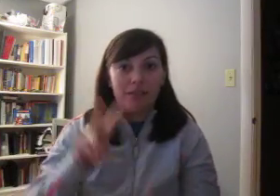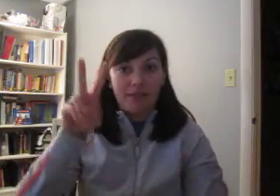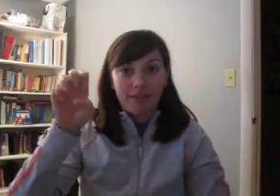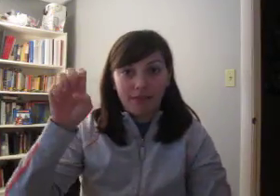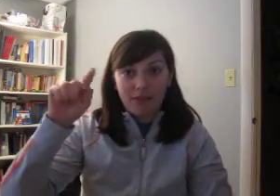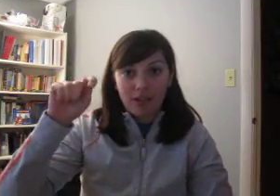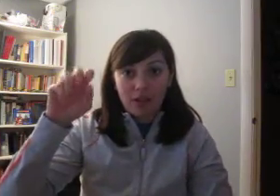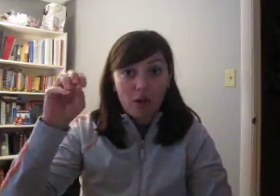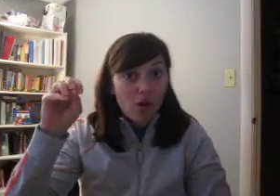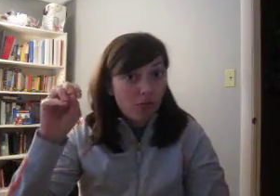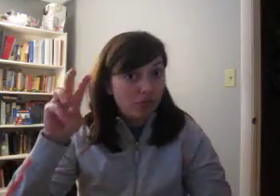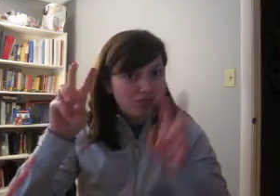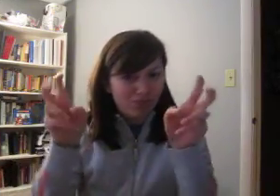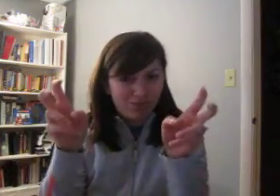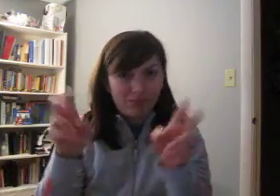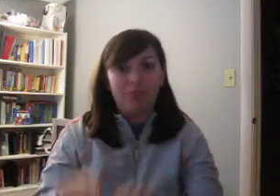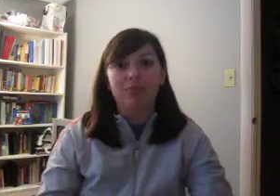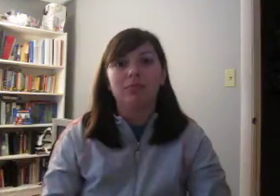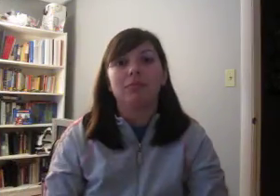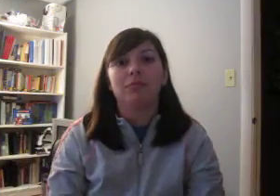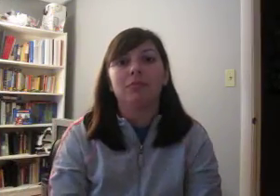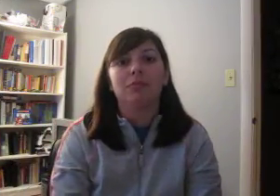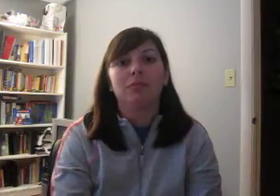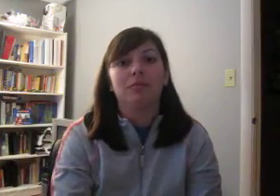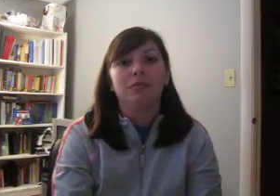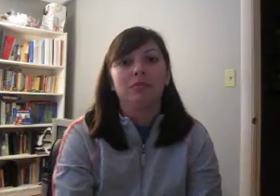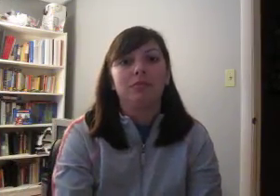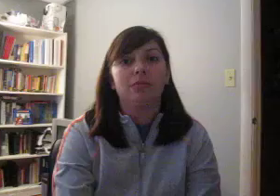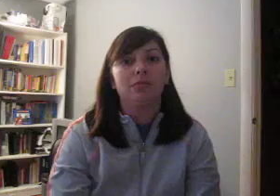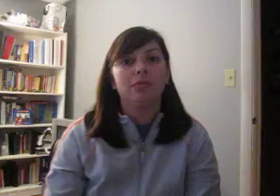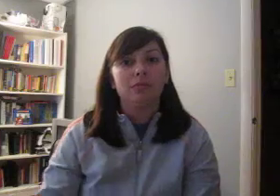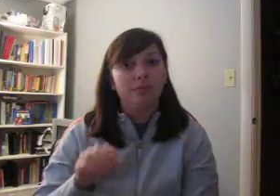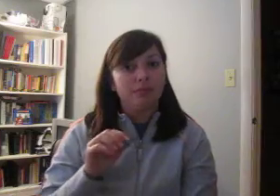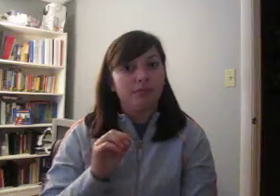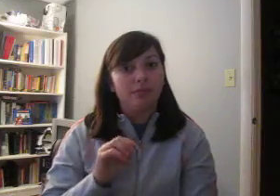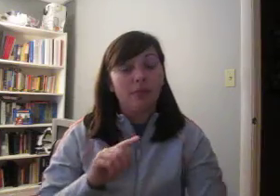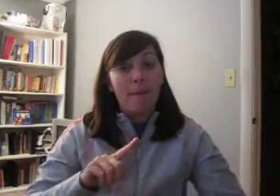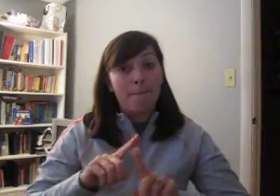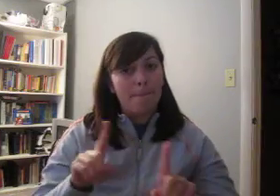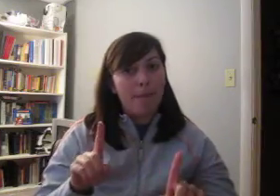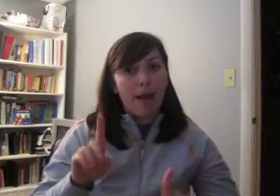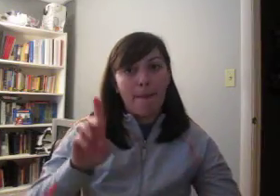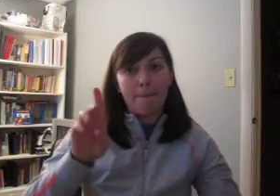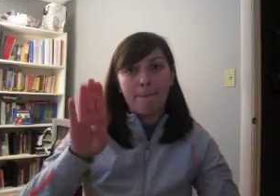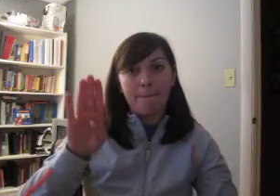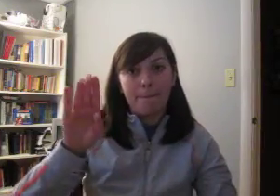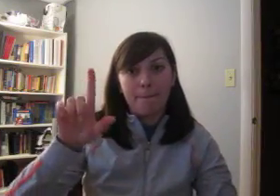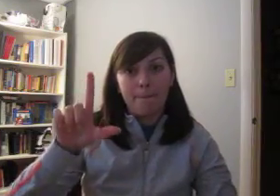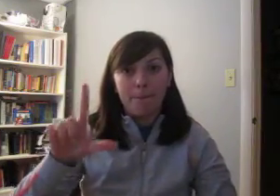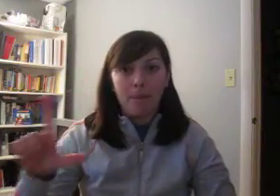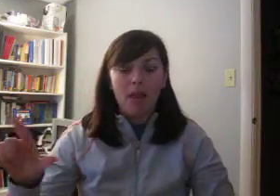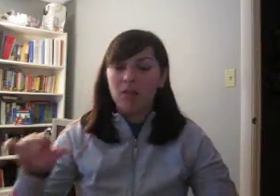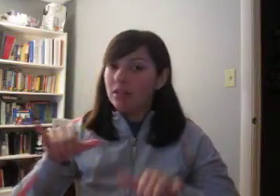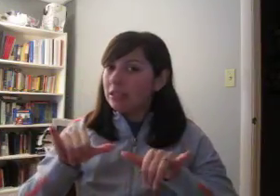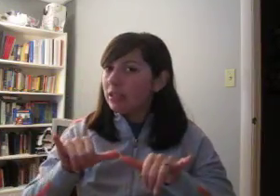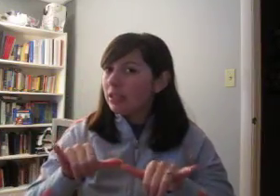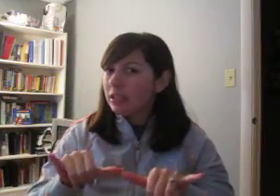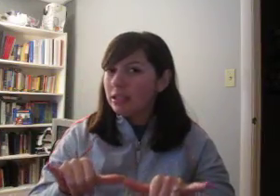But the bill does not stop there, because he can't just forget about my bill and throw it out and burn